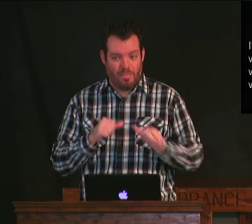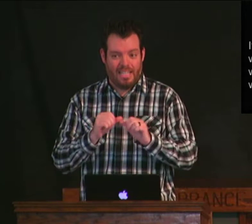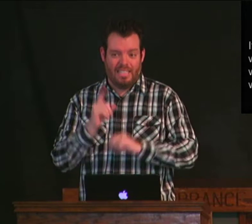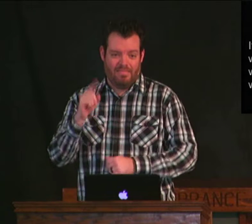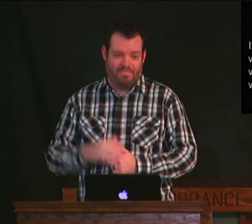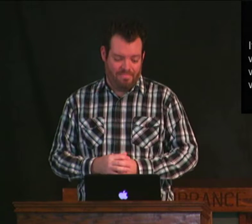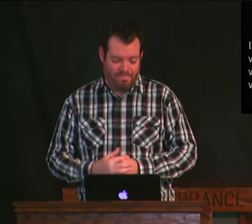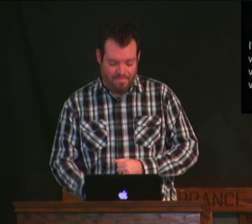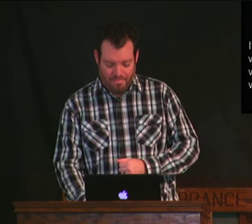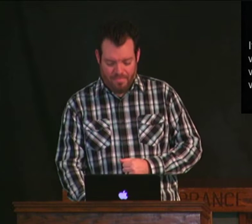Remain in him.